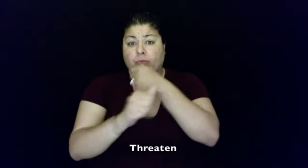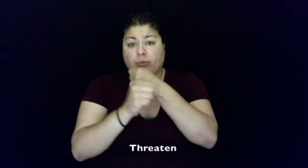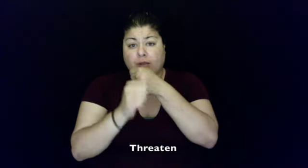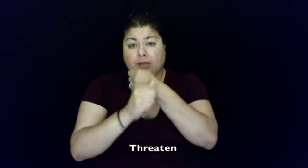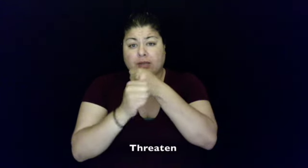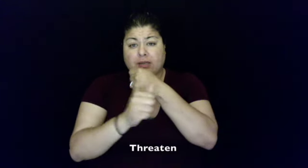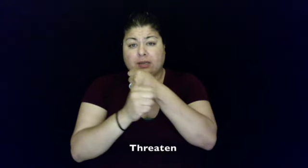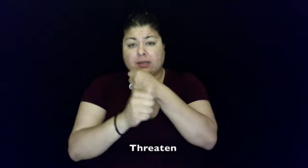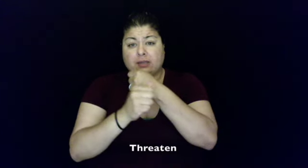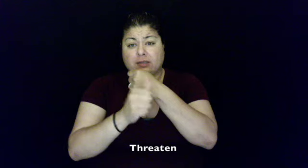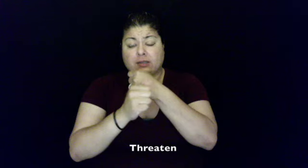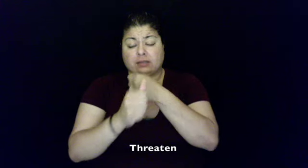Threaten.